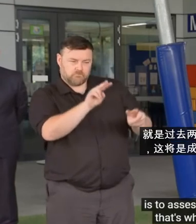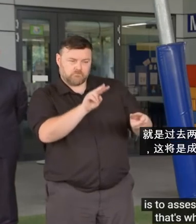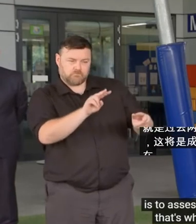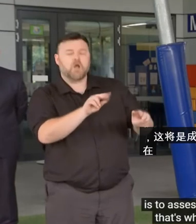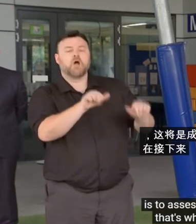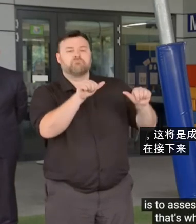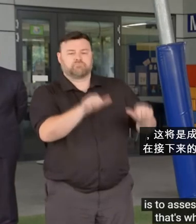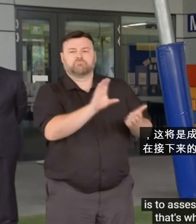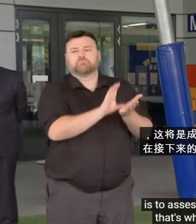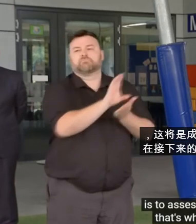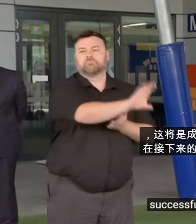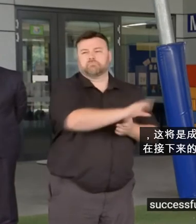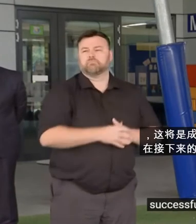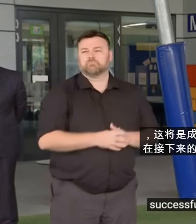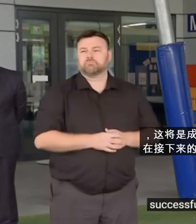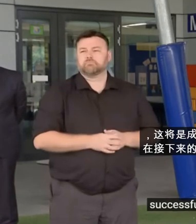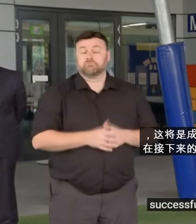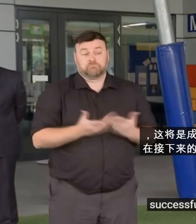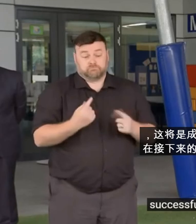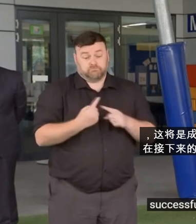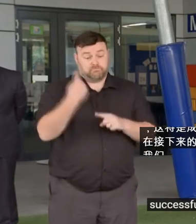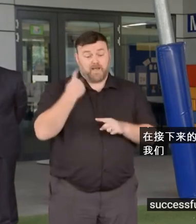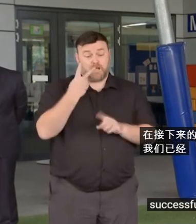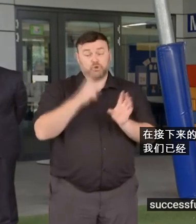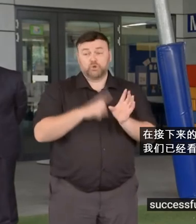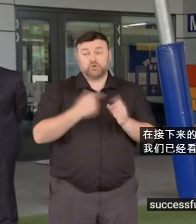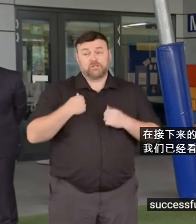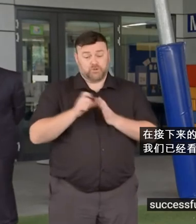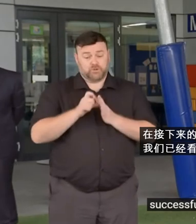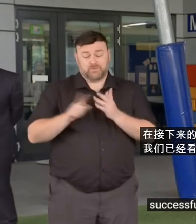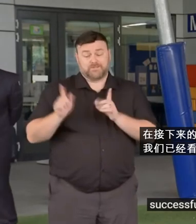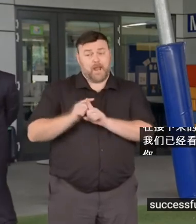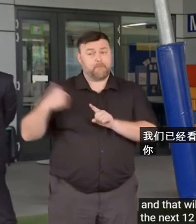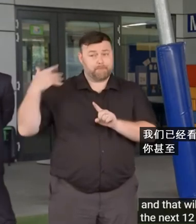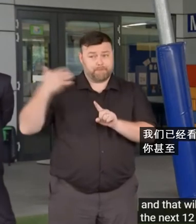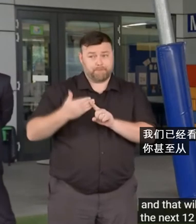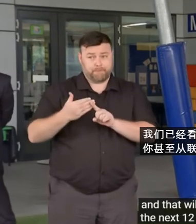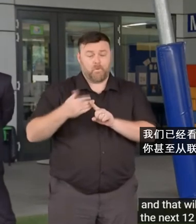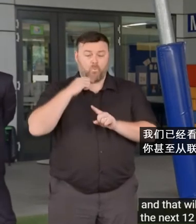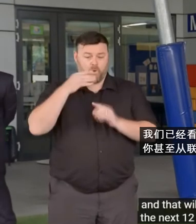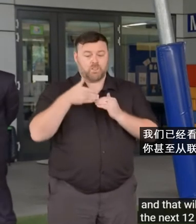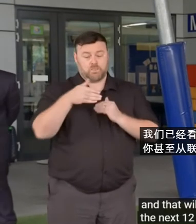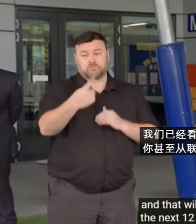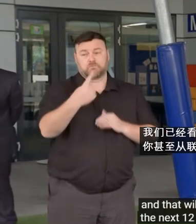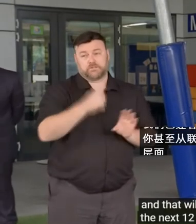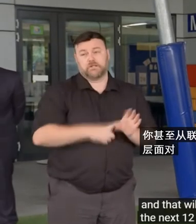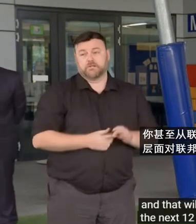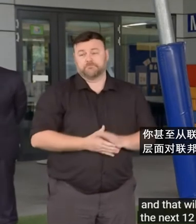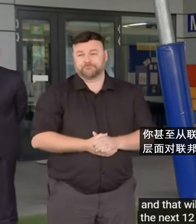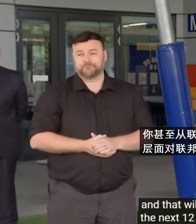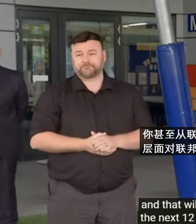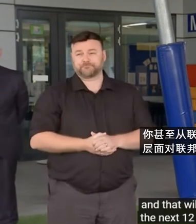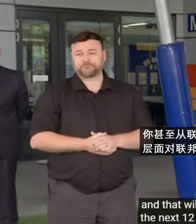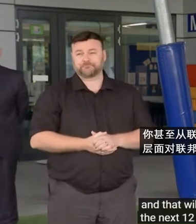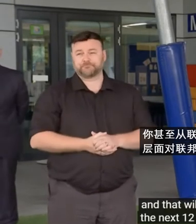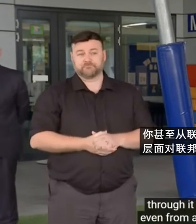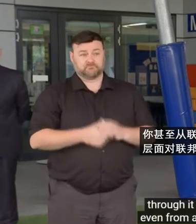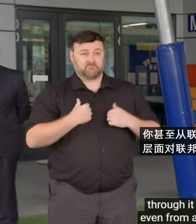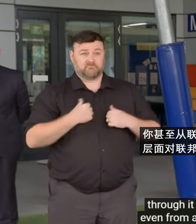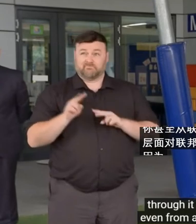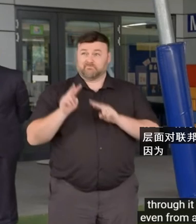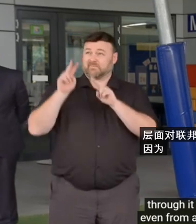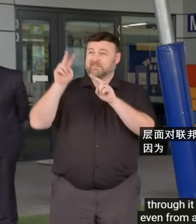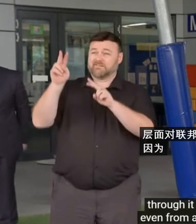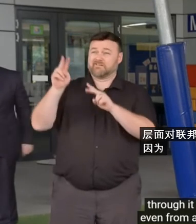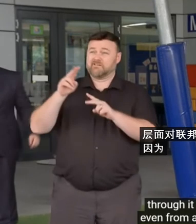be successful over the next 12 months as we move through it. We've already seen, even from a federal government level, criticism about